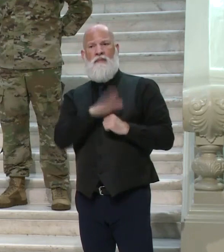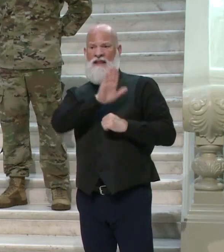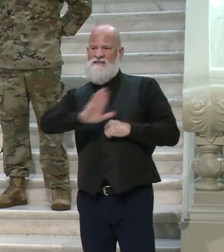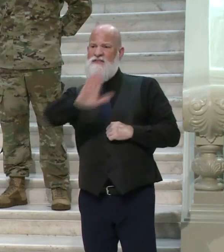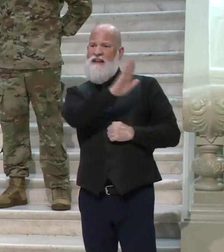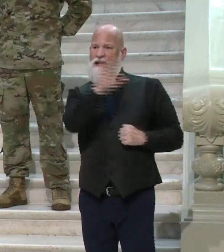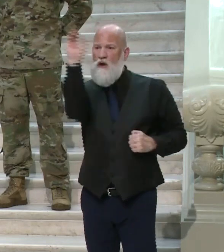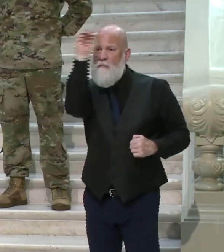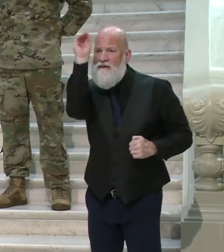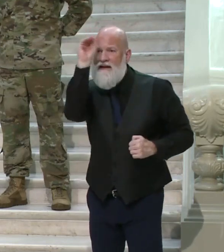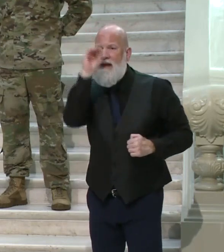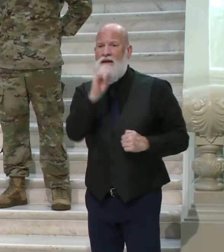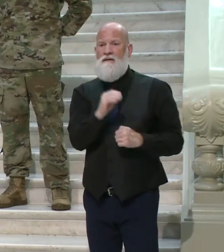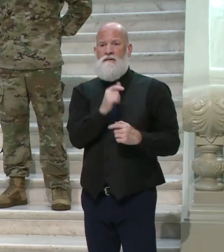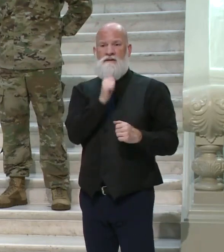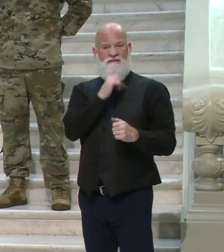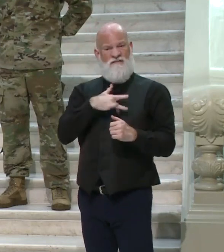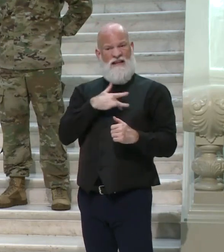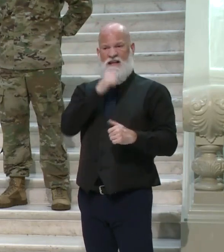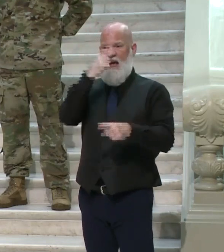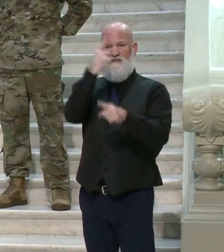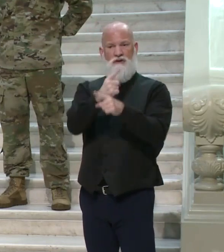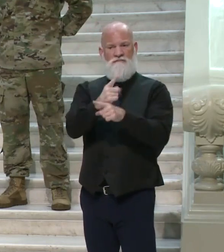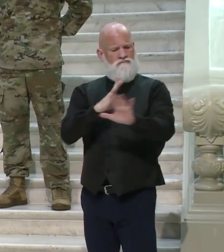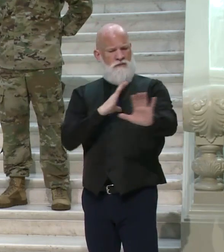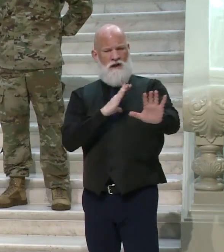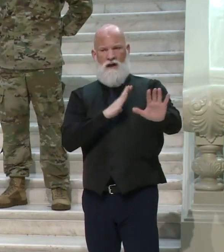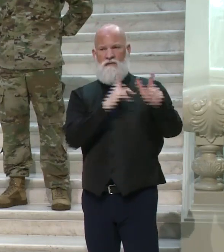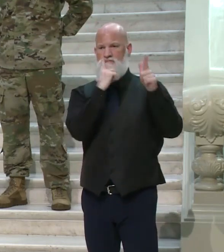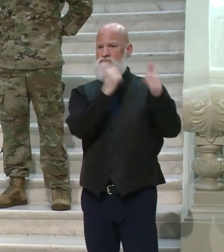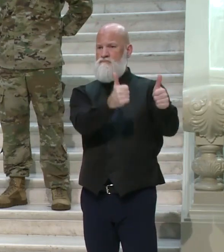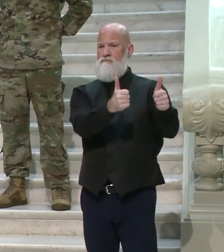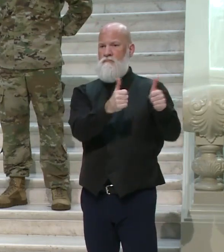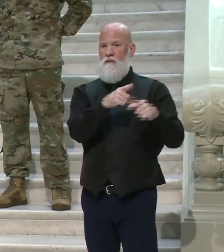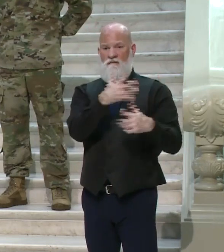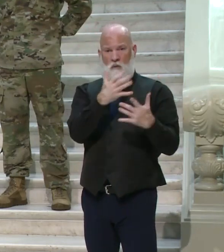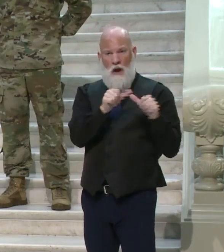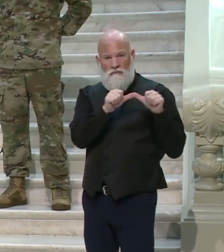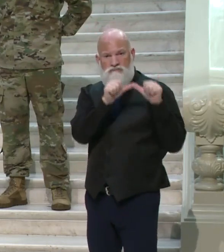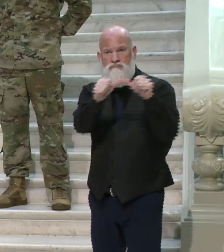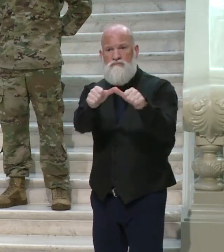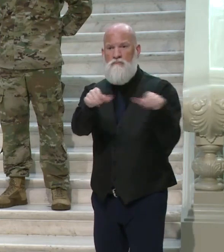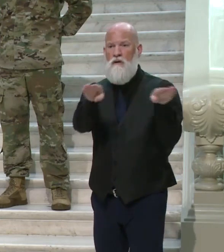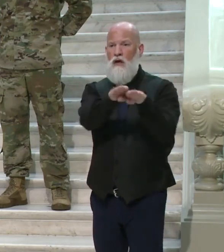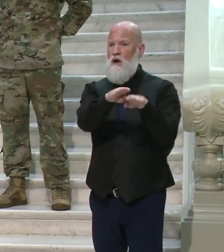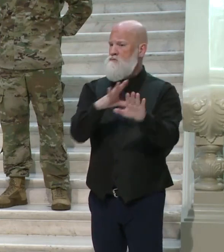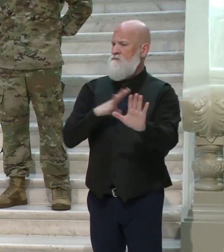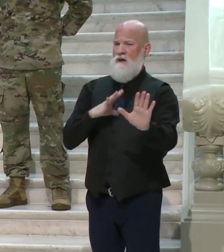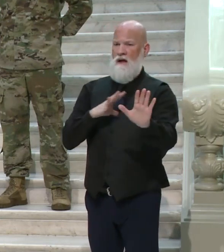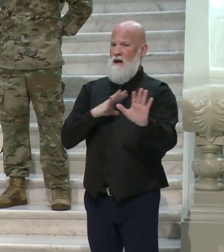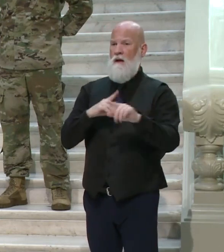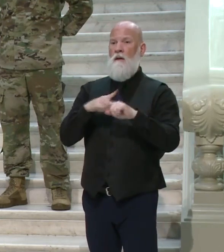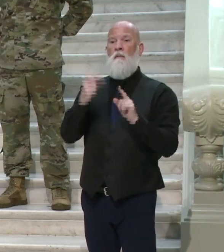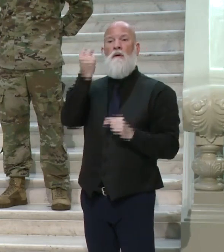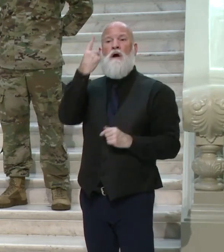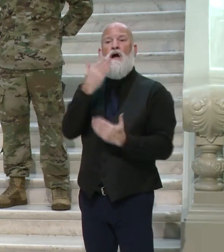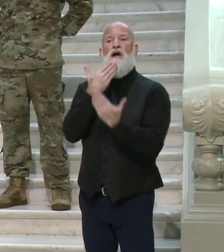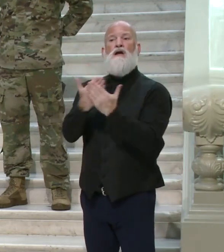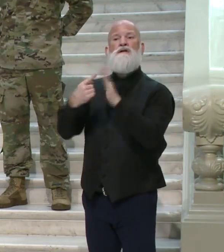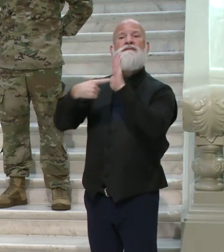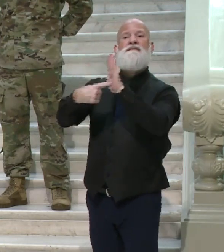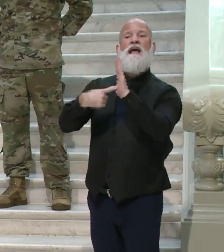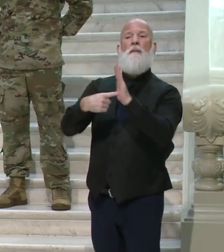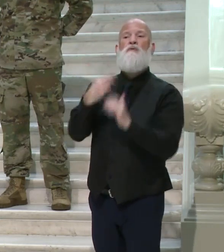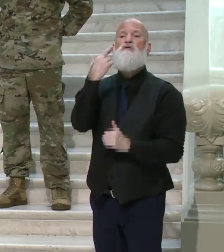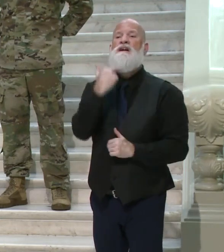they can weather the storm, they don't need to open. But I think the good example is the restaurant industry that's opening today. I